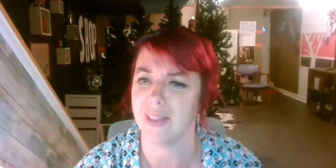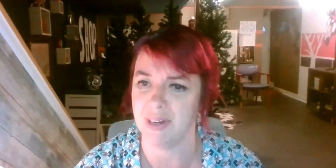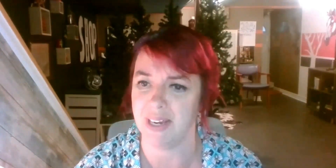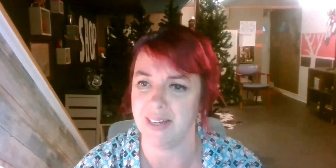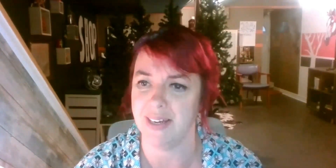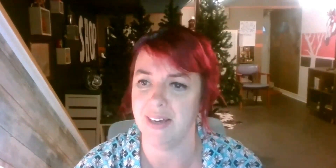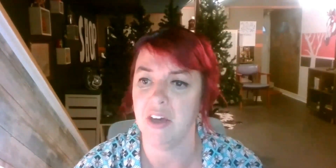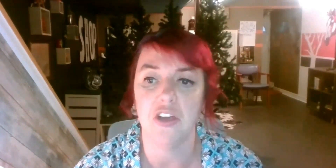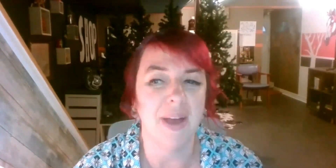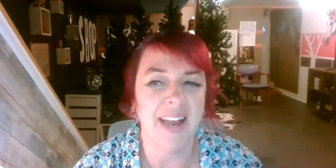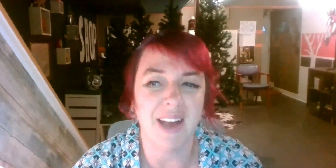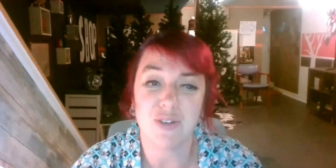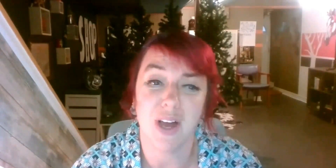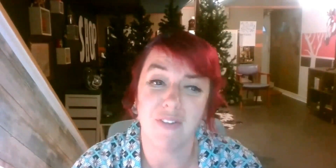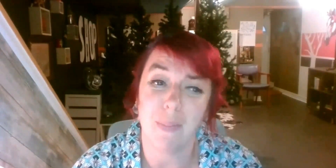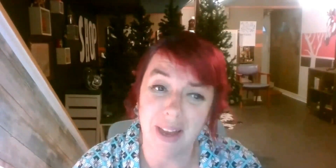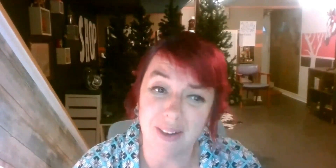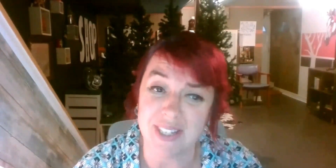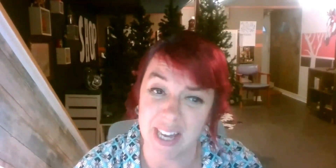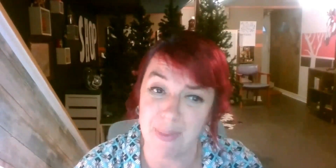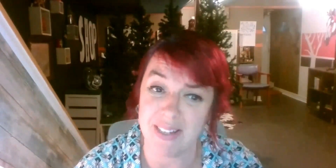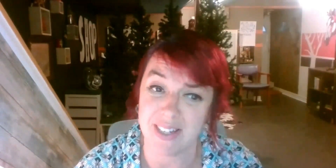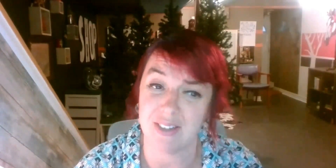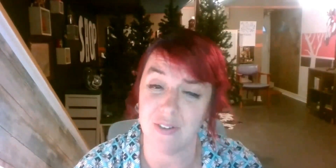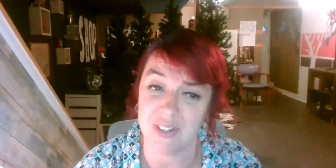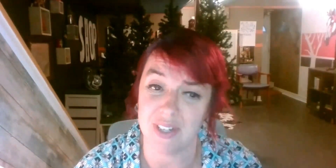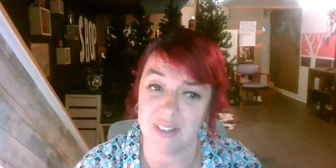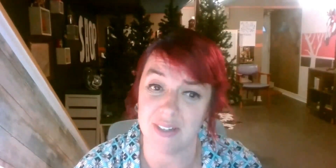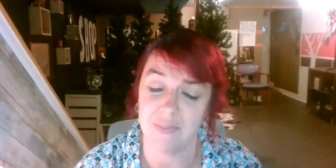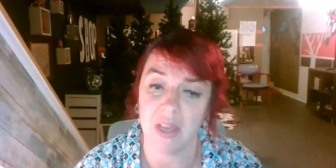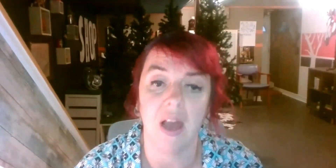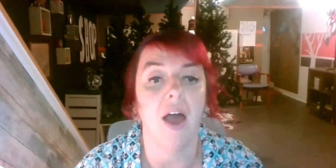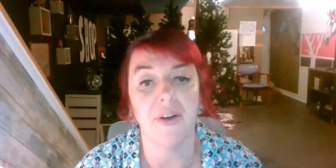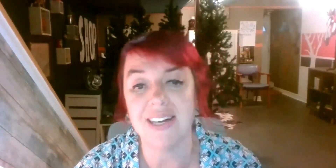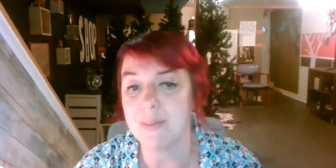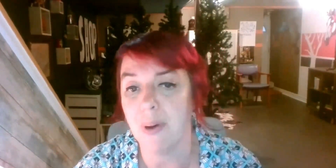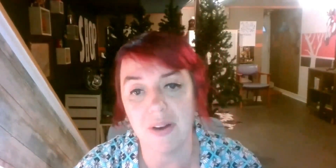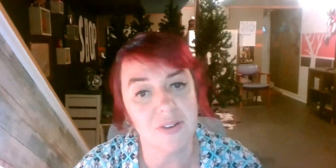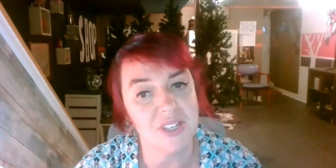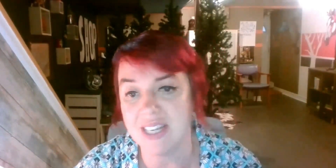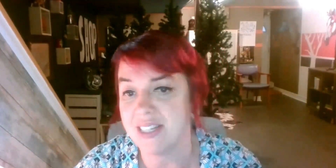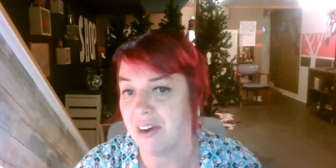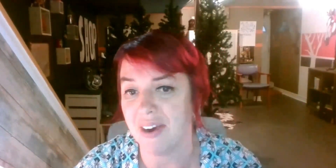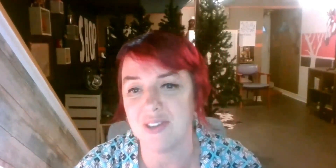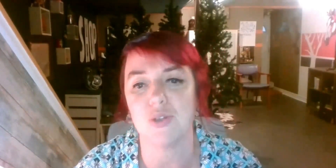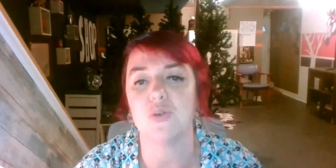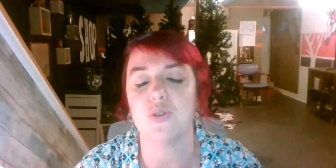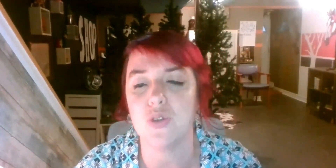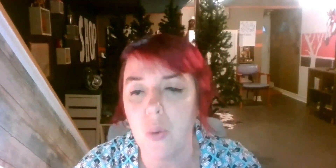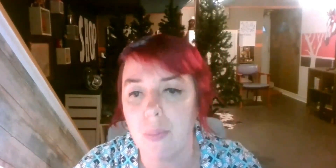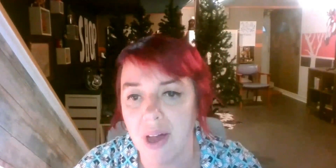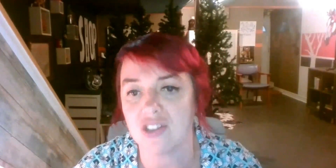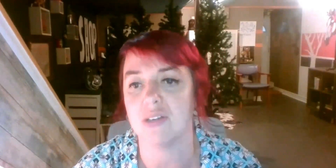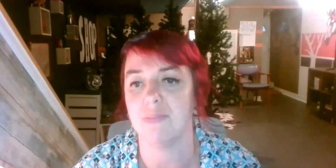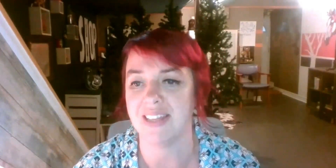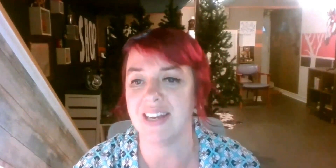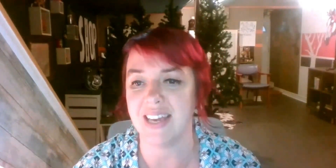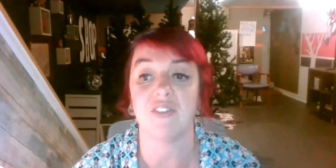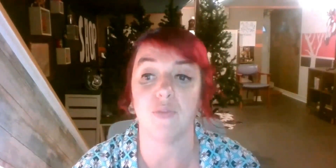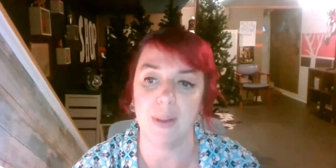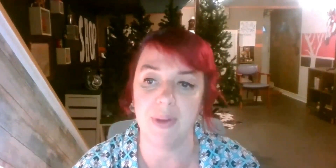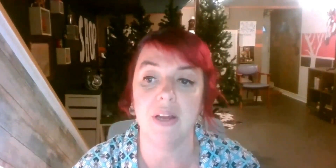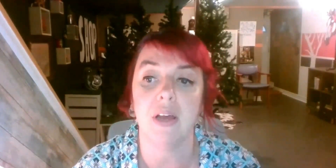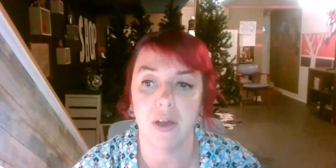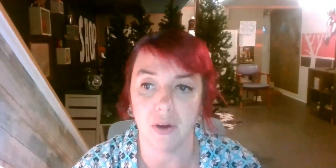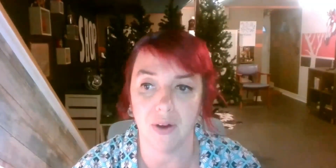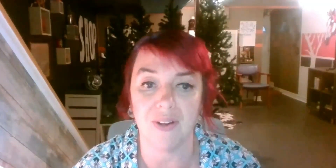options are limited. You might have to travel miles to get basic services. Our grantee partners in these areas do so much to meet the